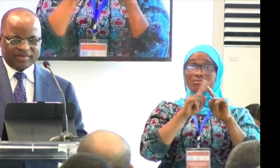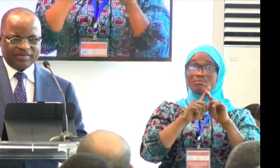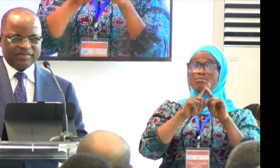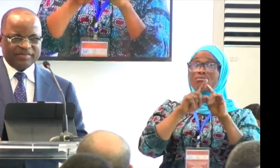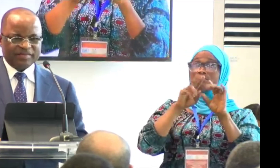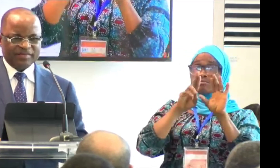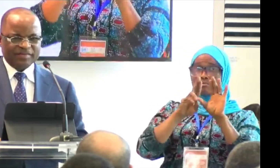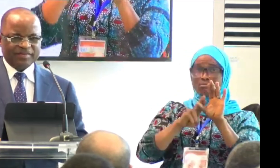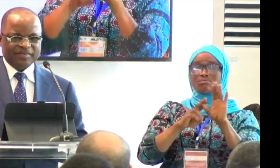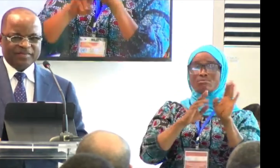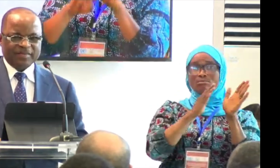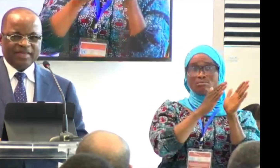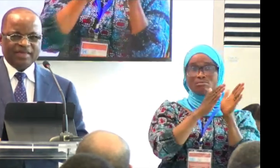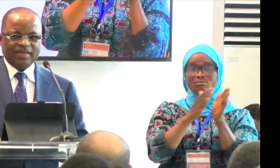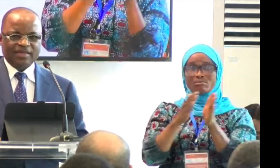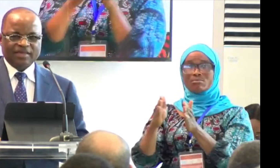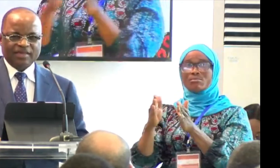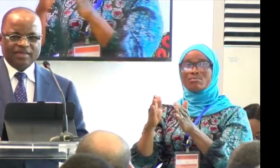process.